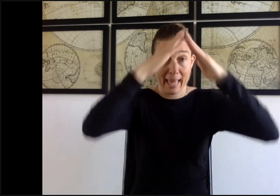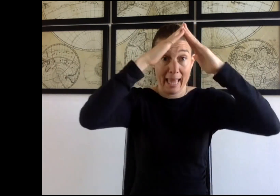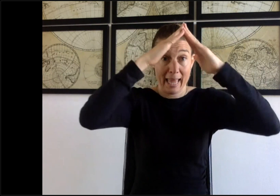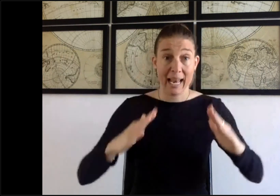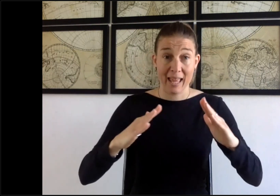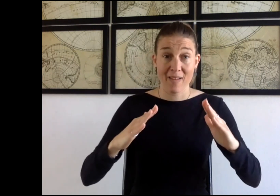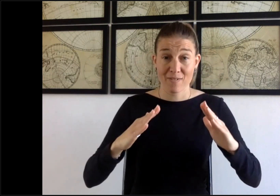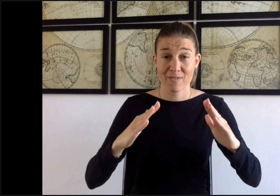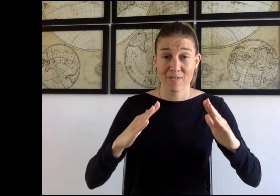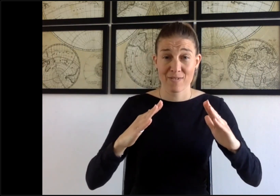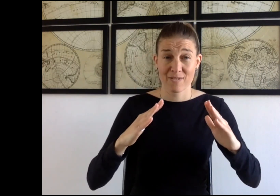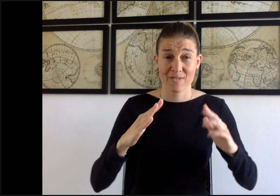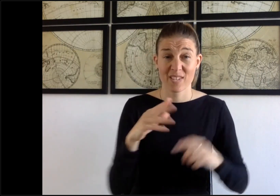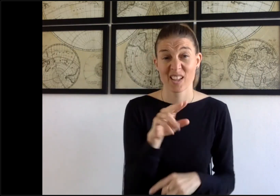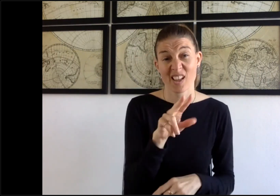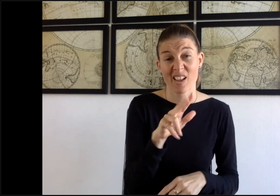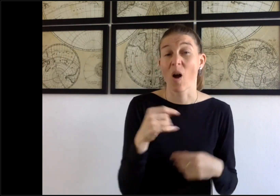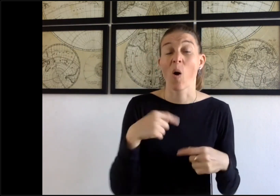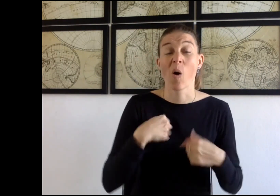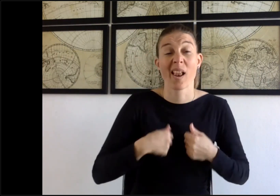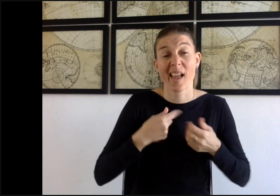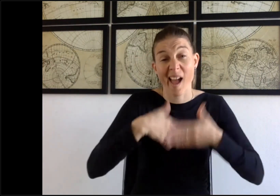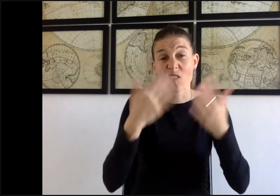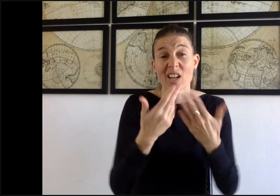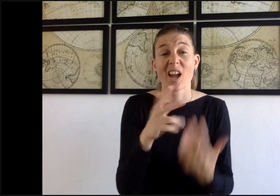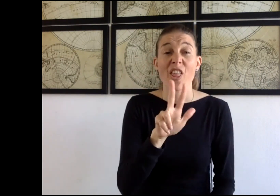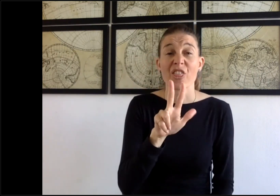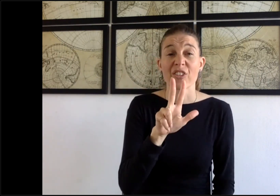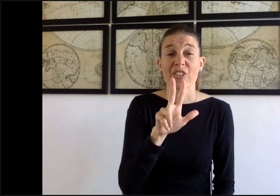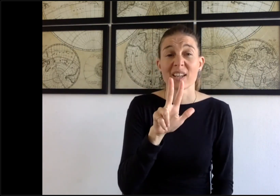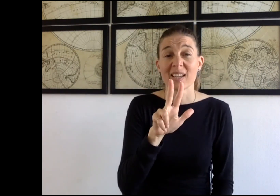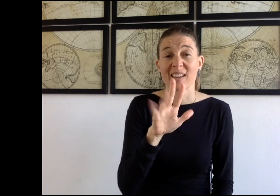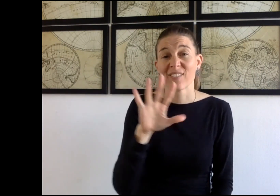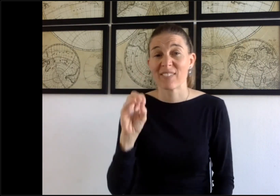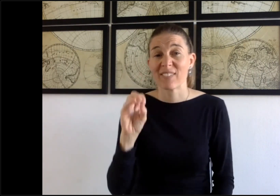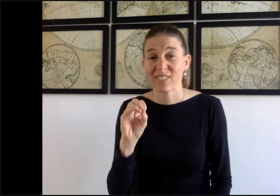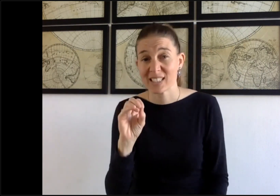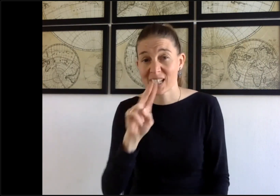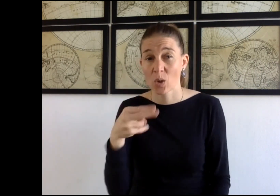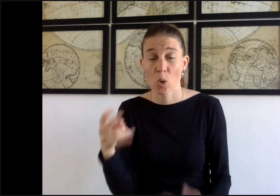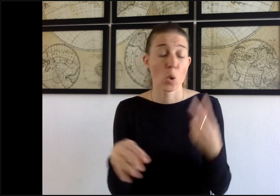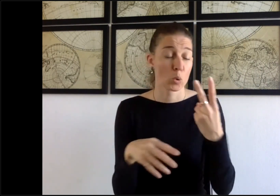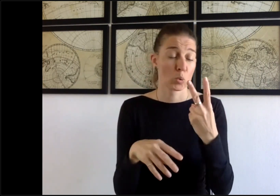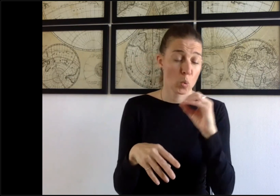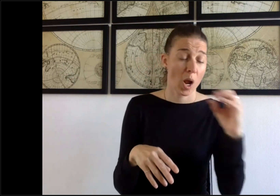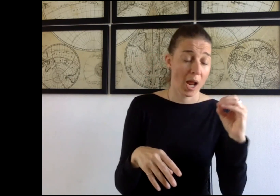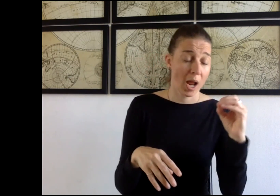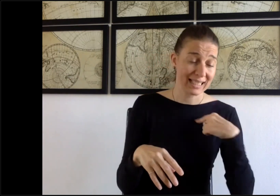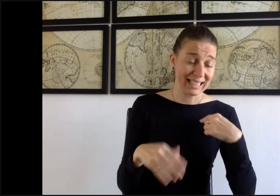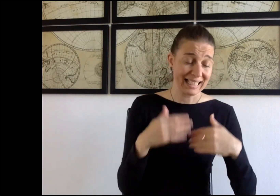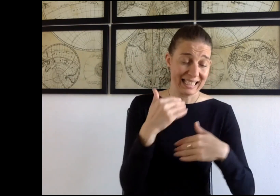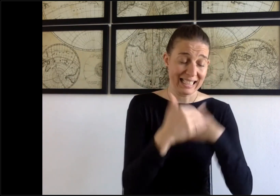350 euro. 200 came from my disability benefits from my country. And